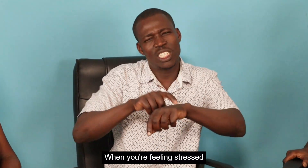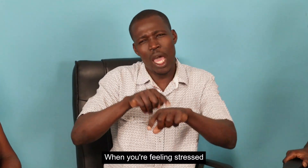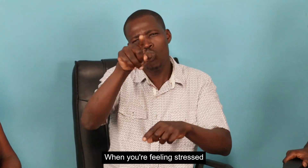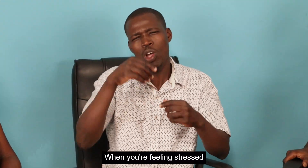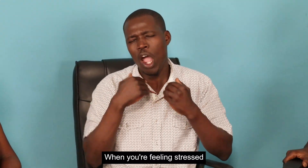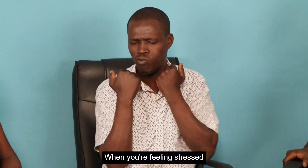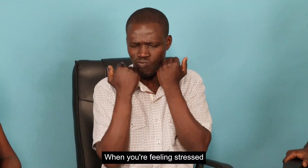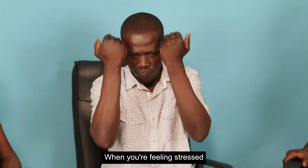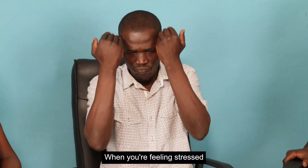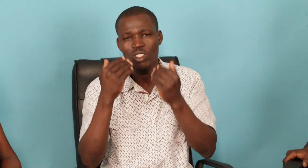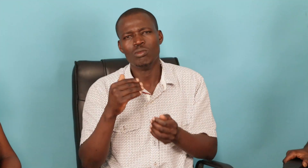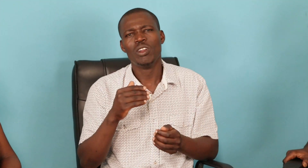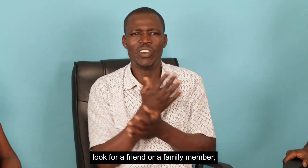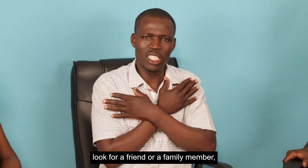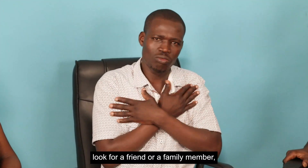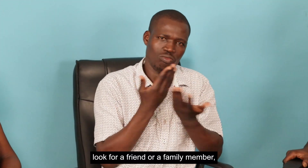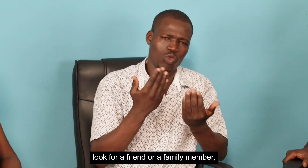give an advice to the deaf men. If you are stressed,